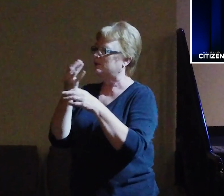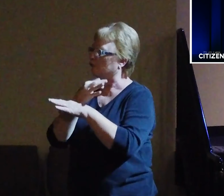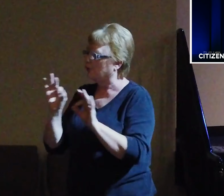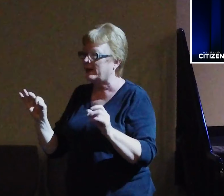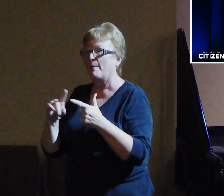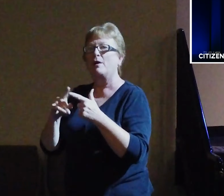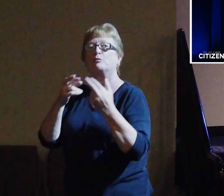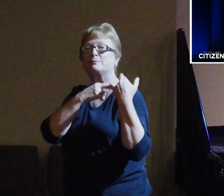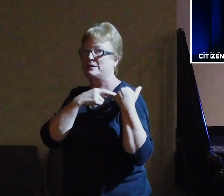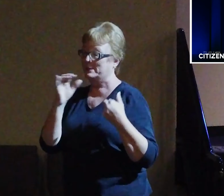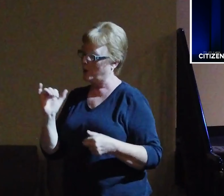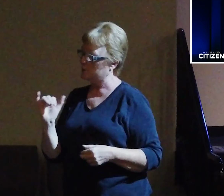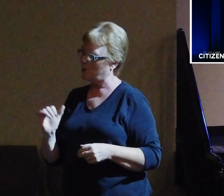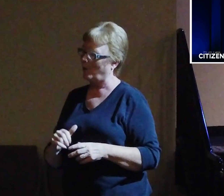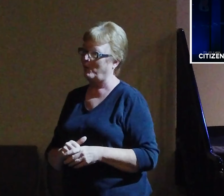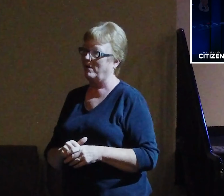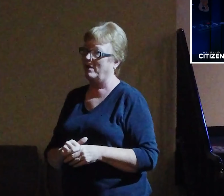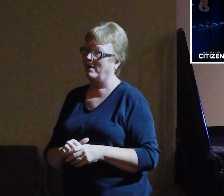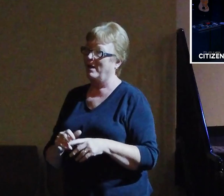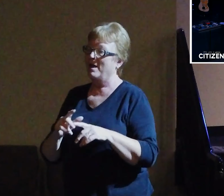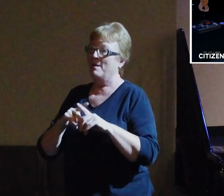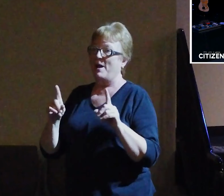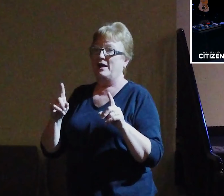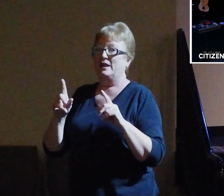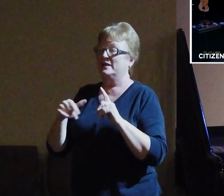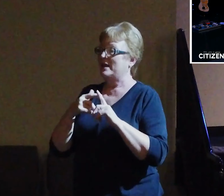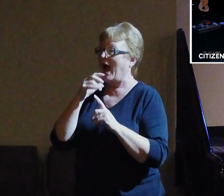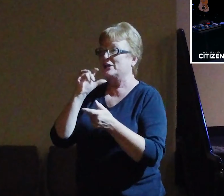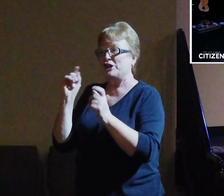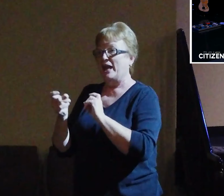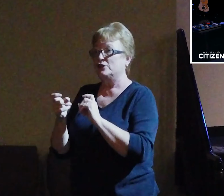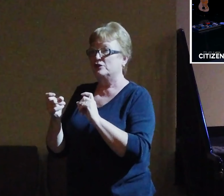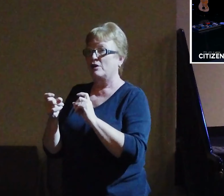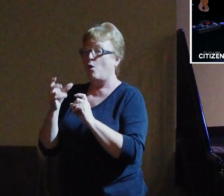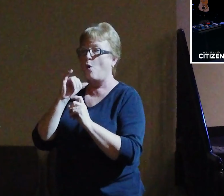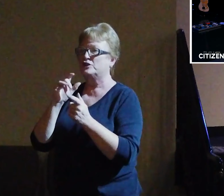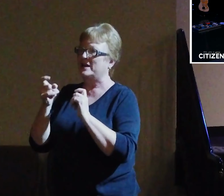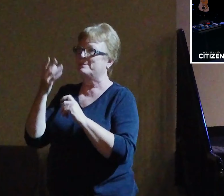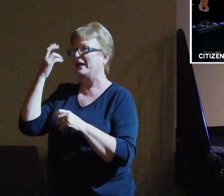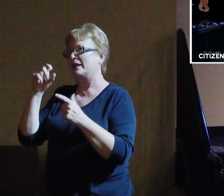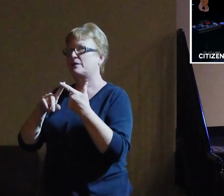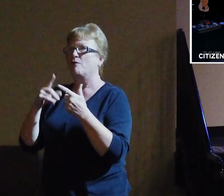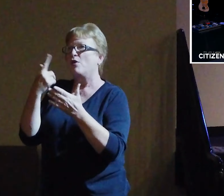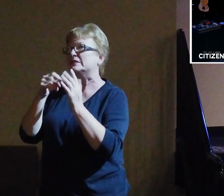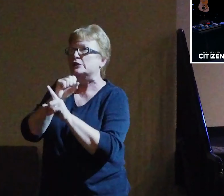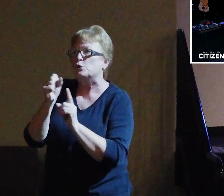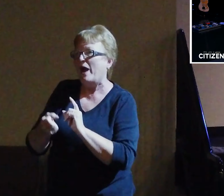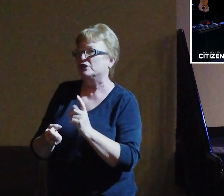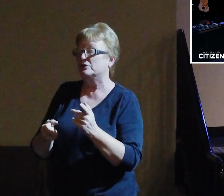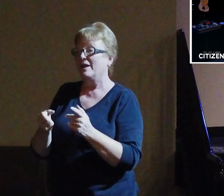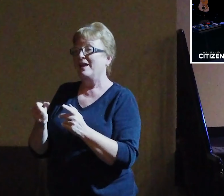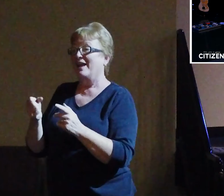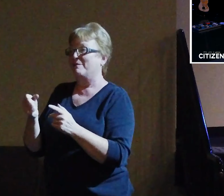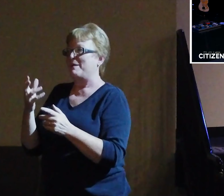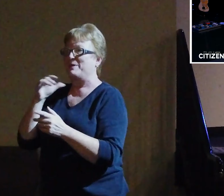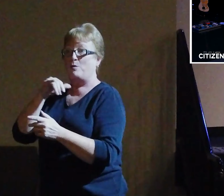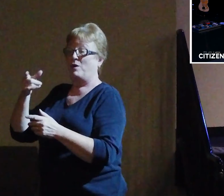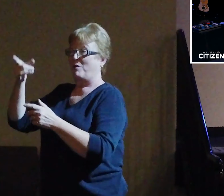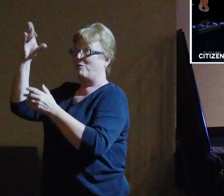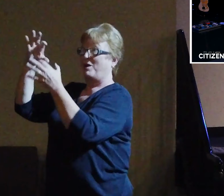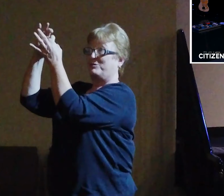responsibilities. But these do not change or shift depending on our local climate or our circumstances or certainly